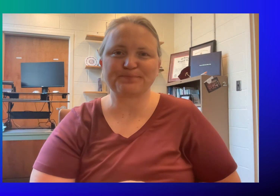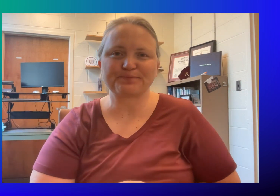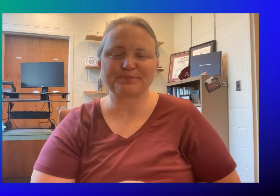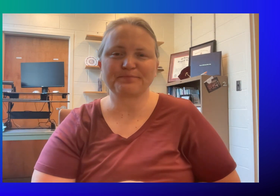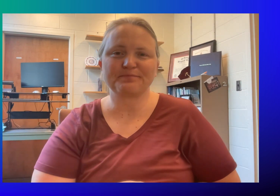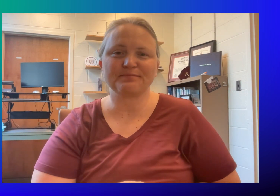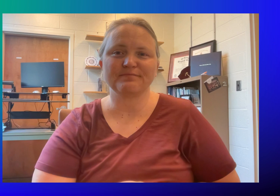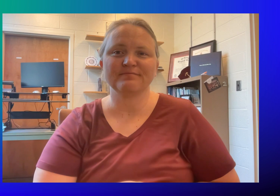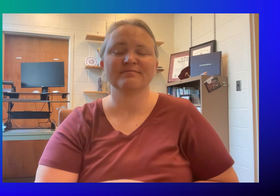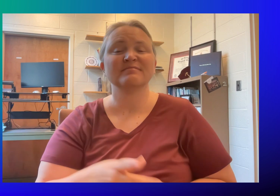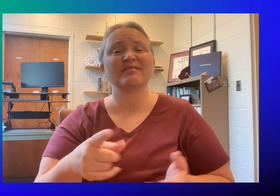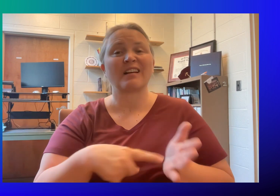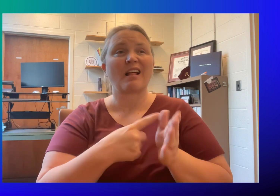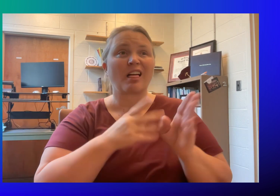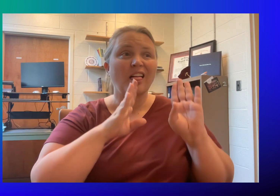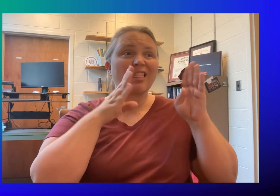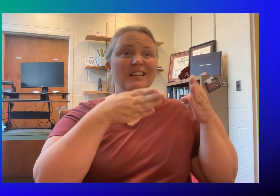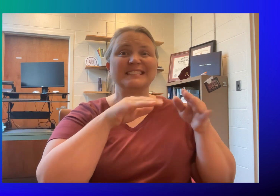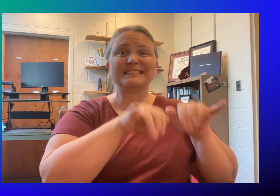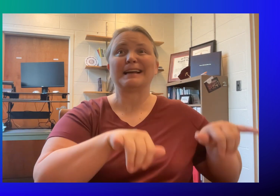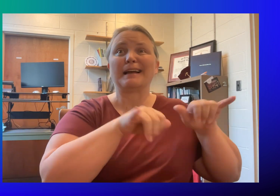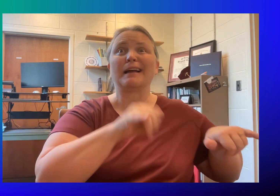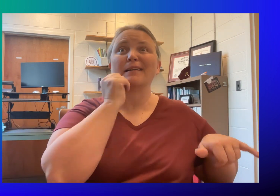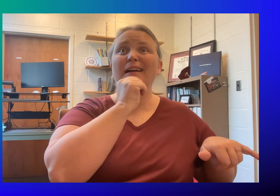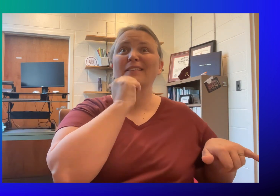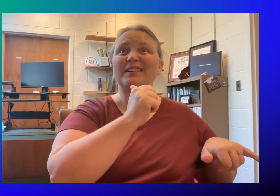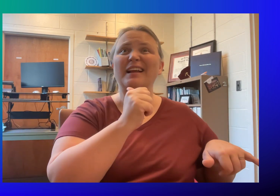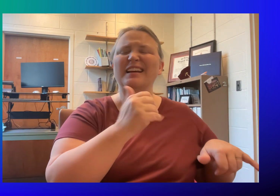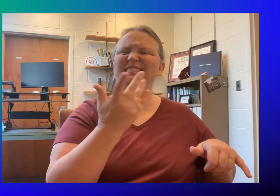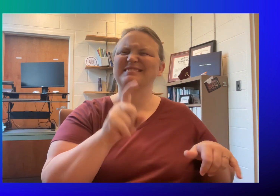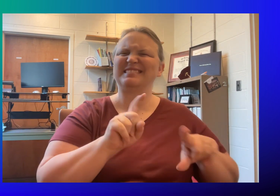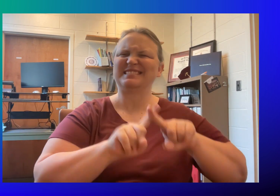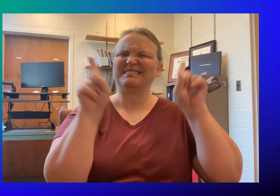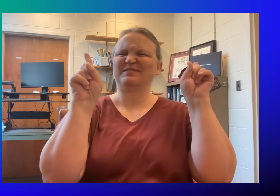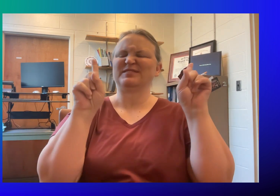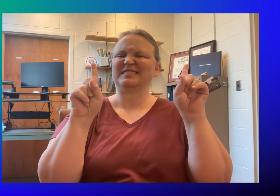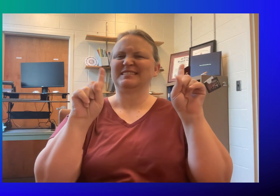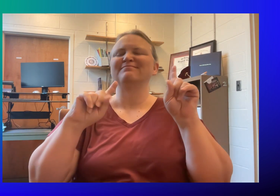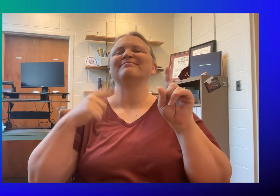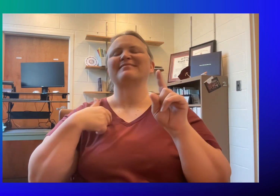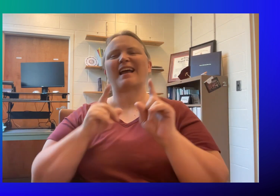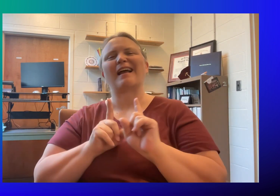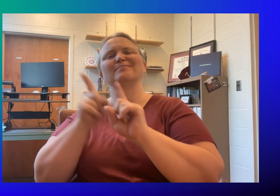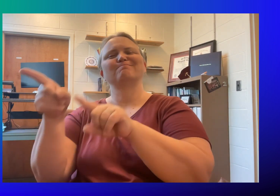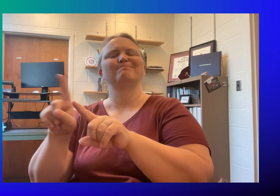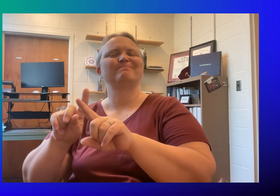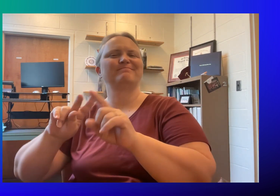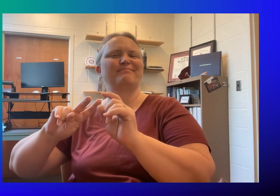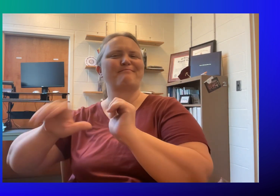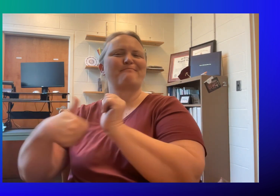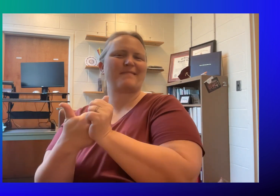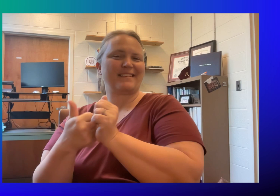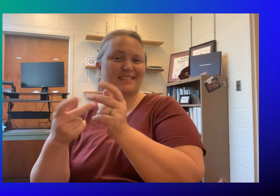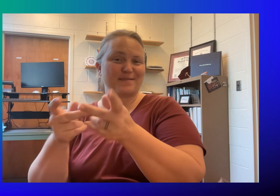you. Sometimes going to the same space every day can just put you in a rut and you'll just need a change of pace. That's when I use my secondary